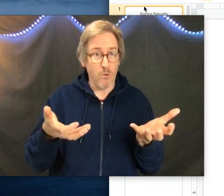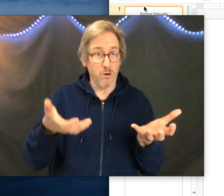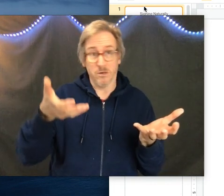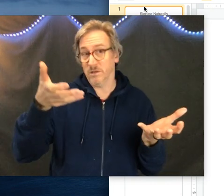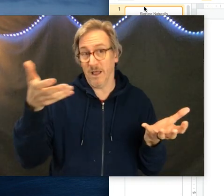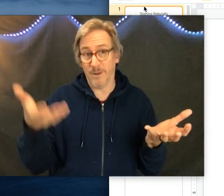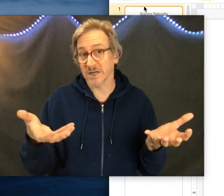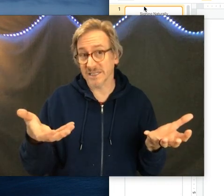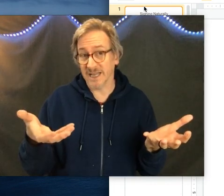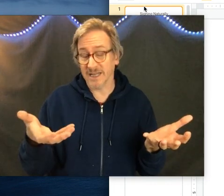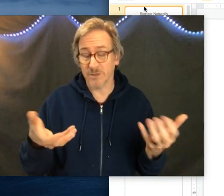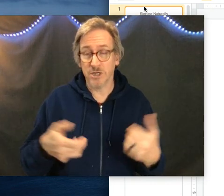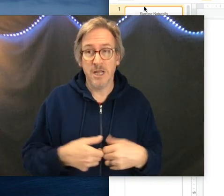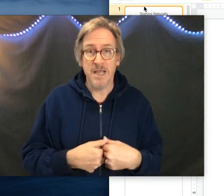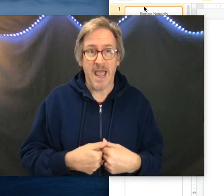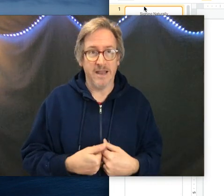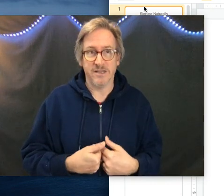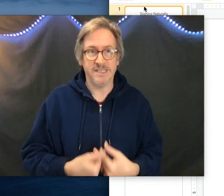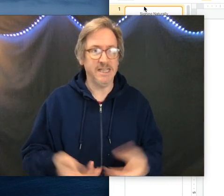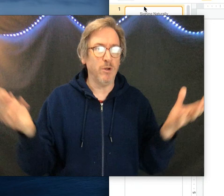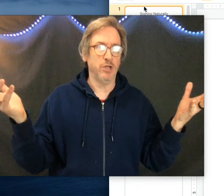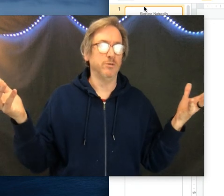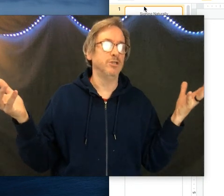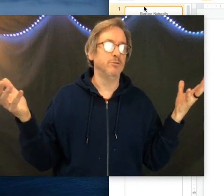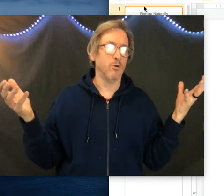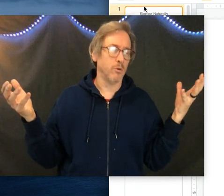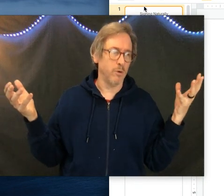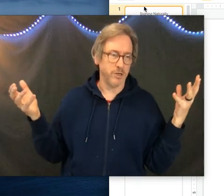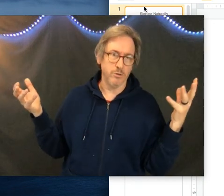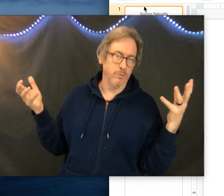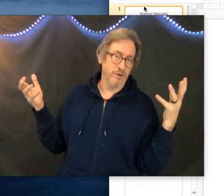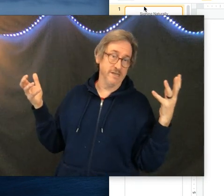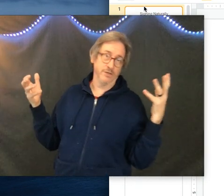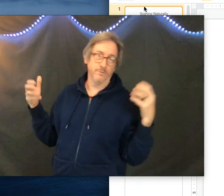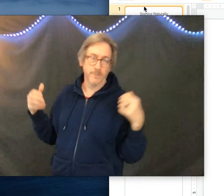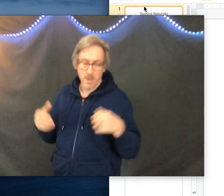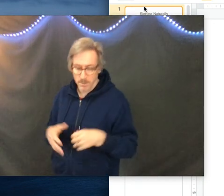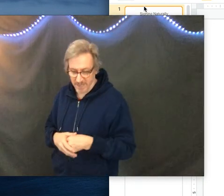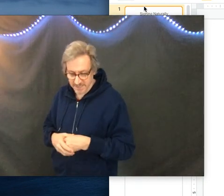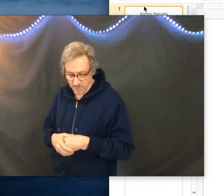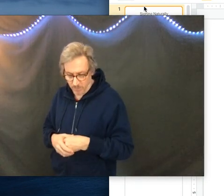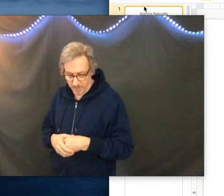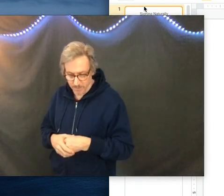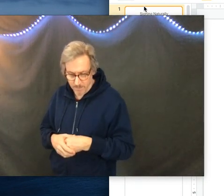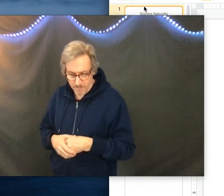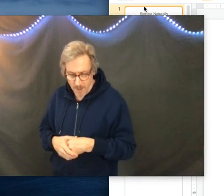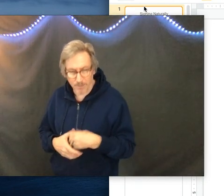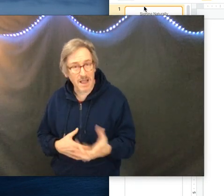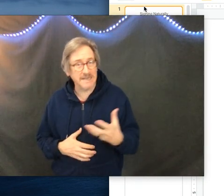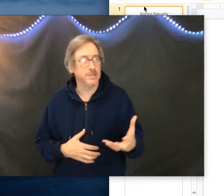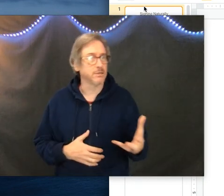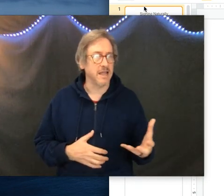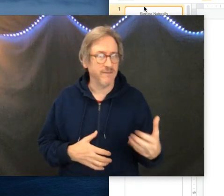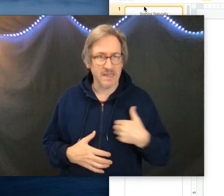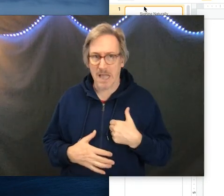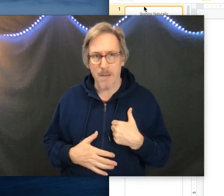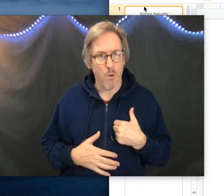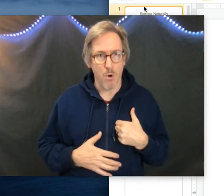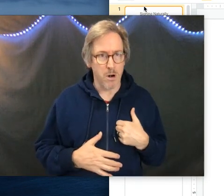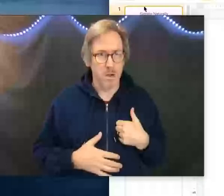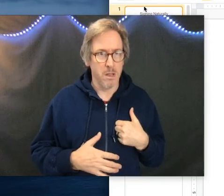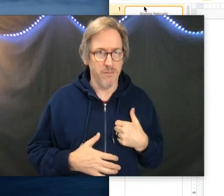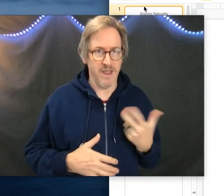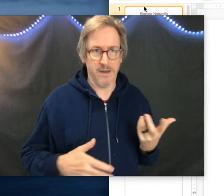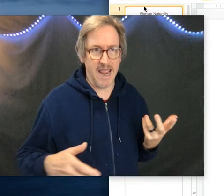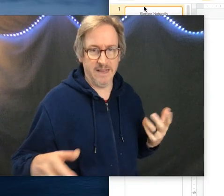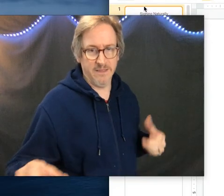deaf or American Sign Language and see what YouTube or what Google brings you, because it will apply to your life a lot